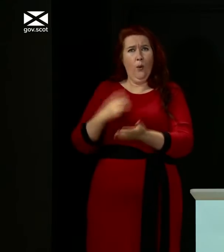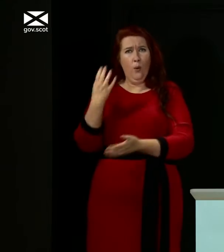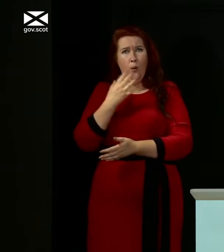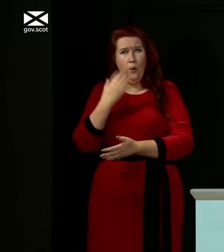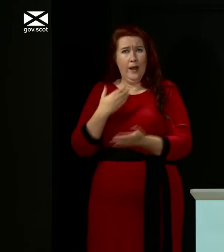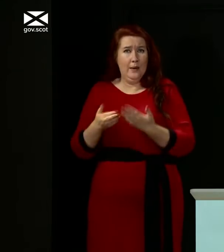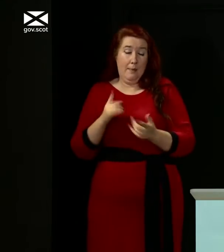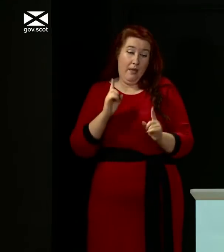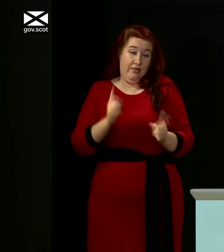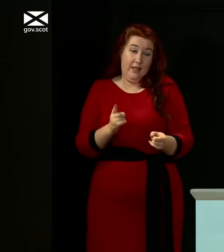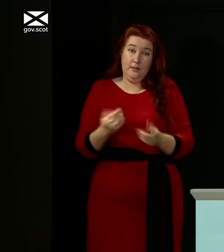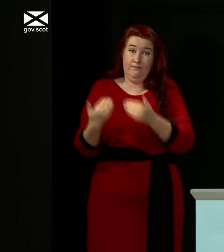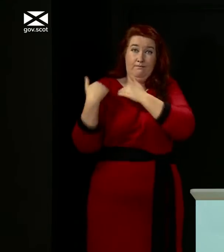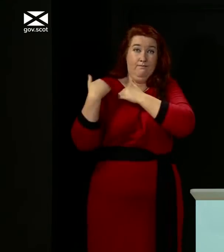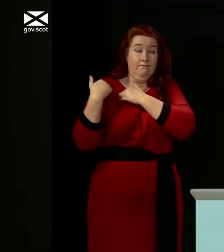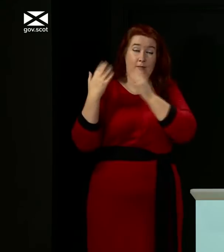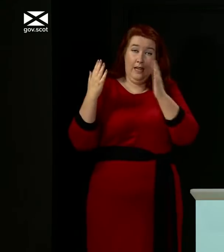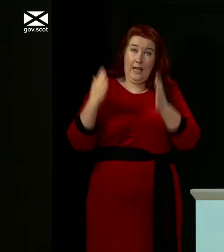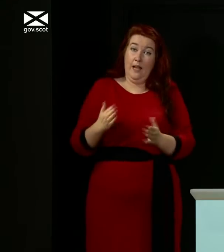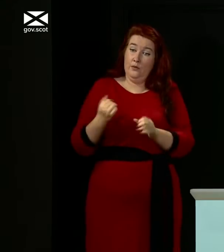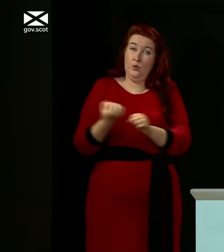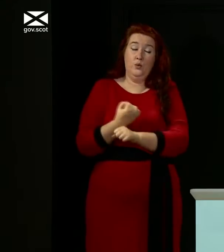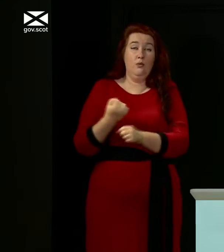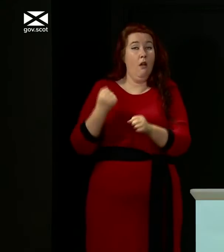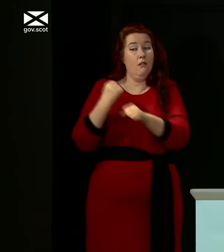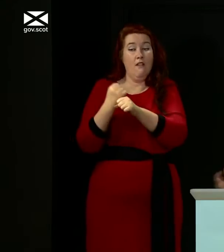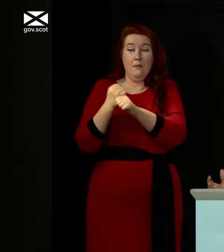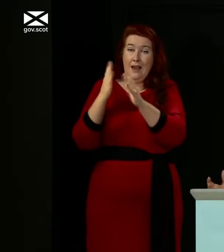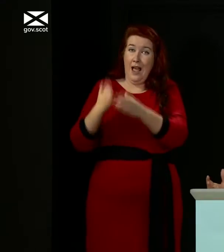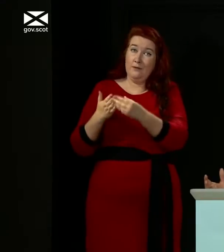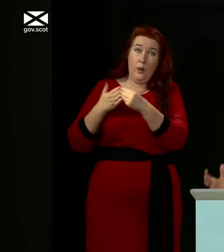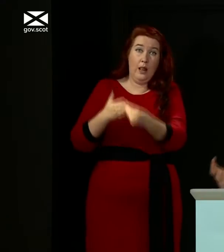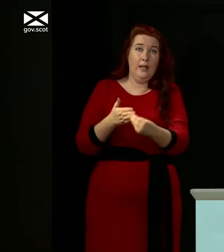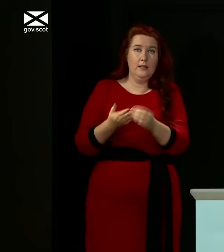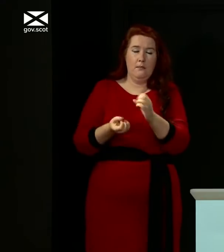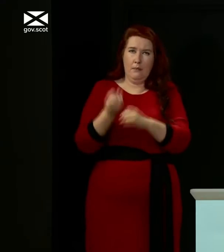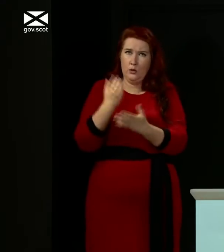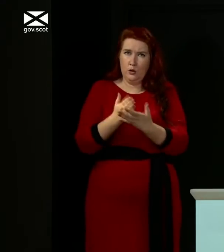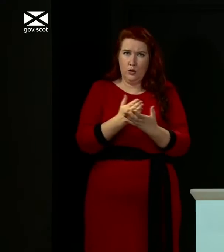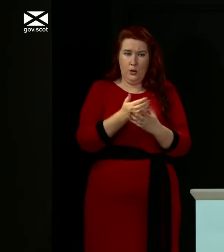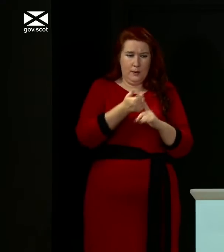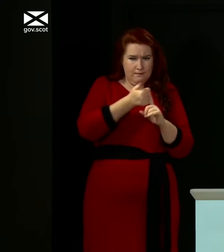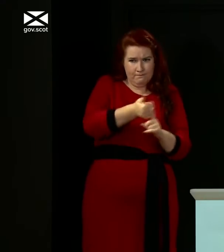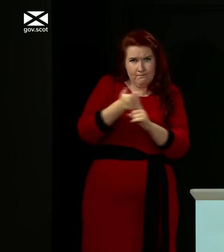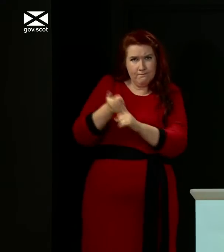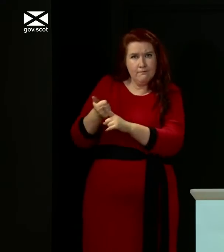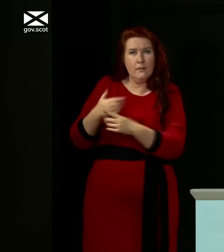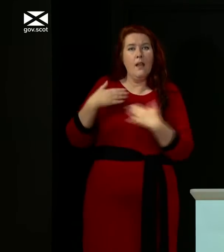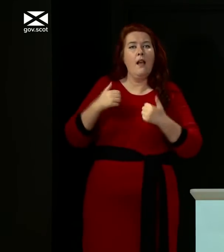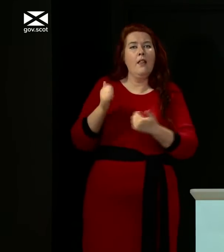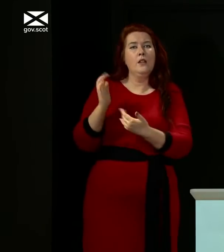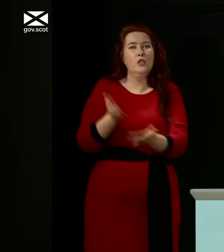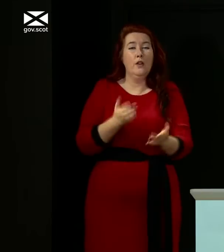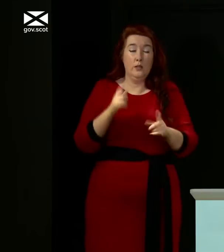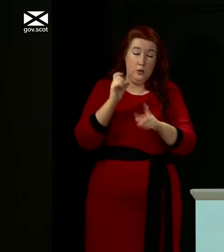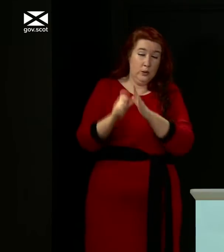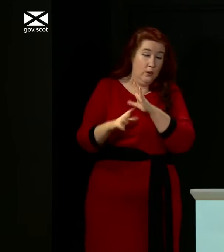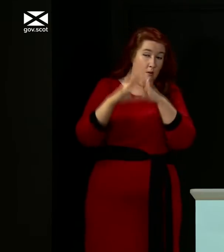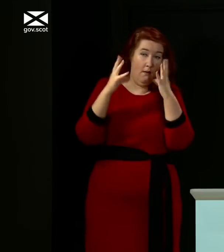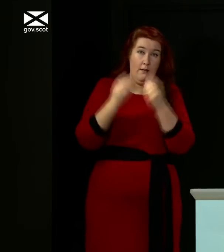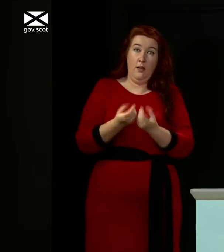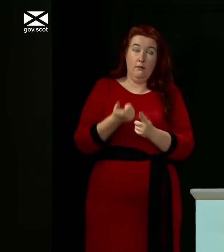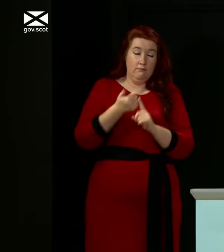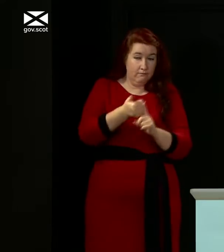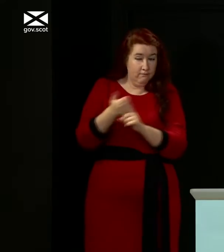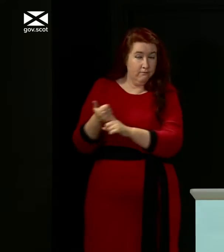we've got to do. It's the job I've got to lead with government, making sure that we are supporting the health service to do all of that to the best of our